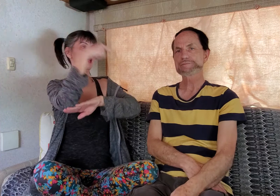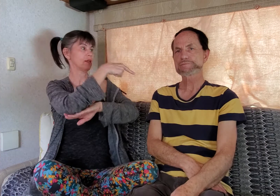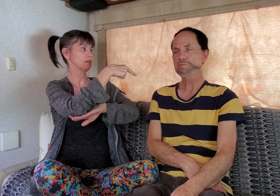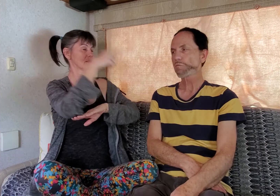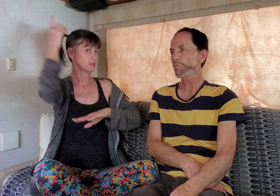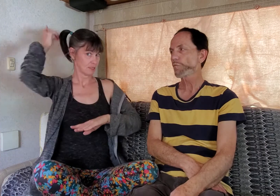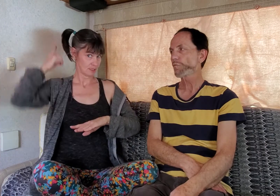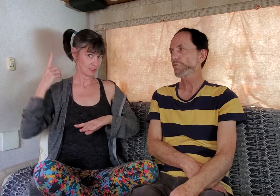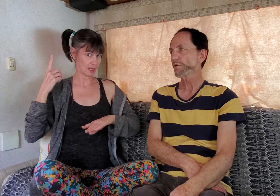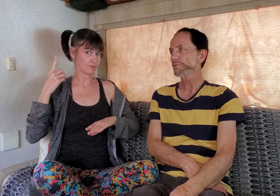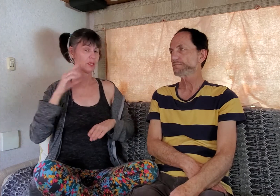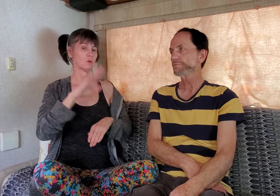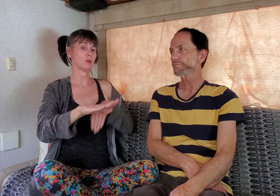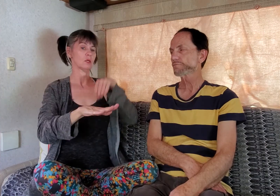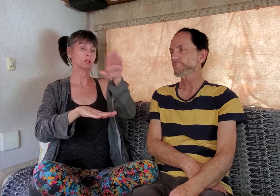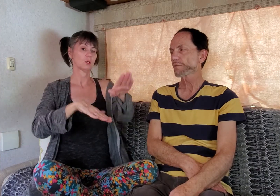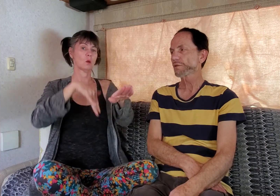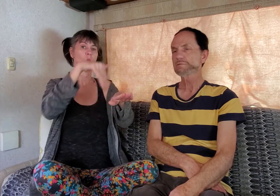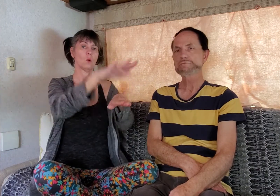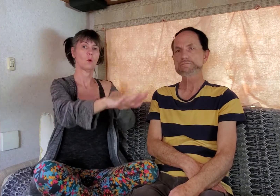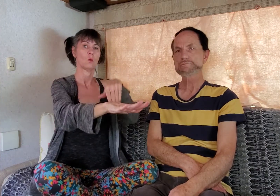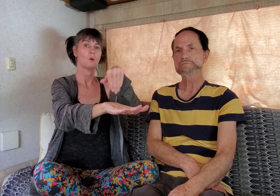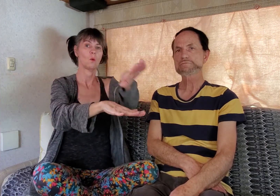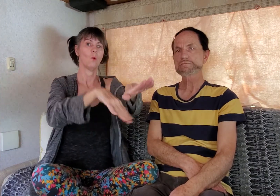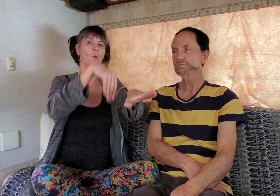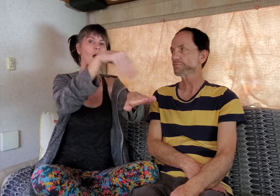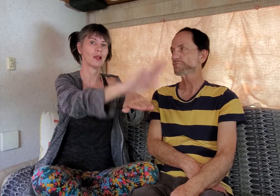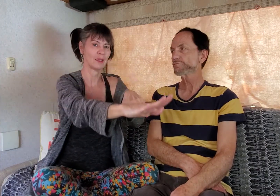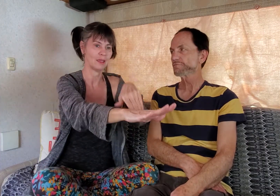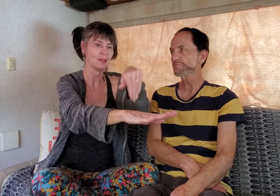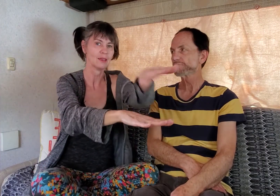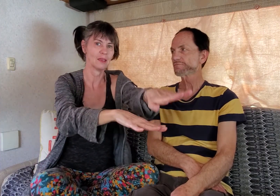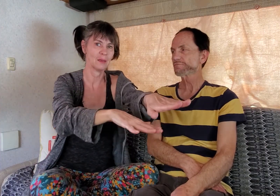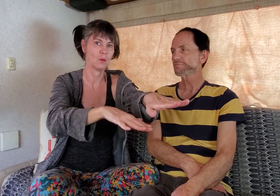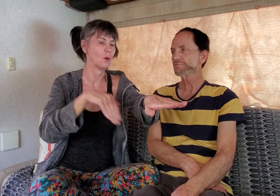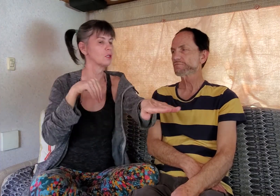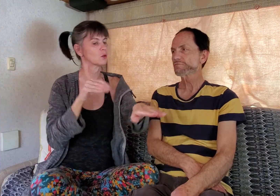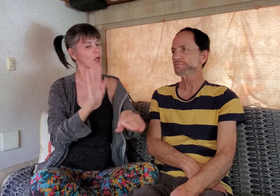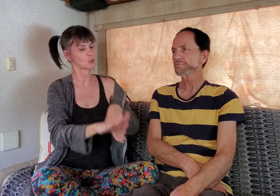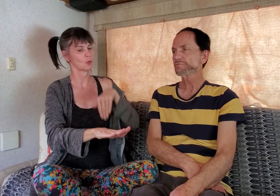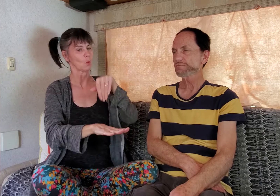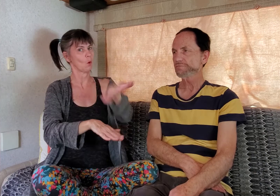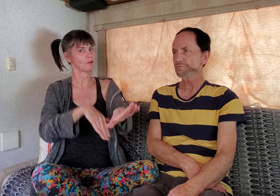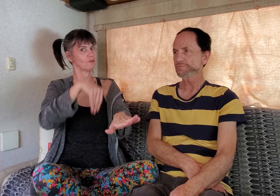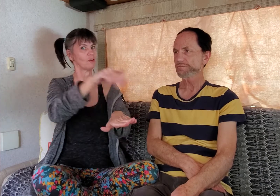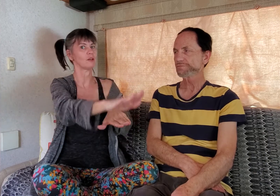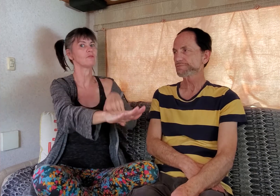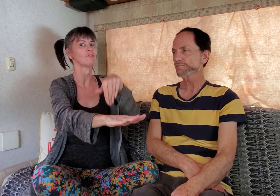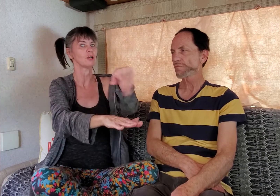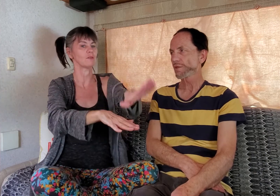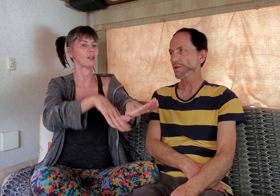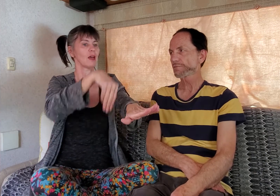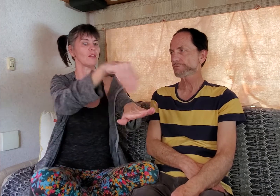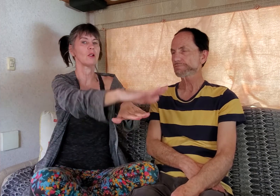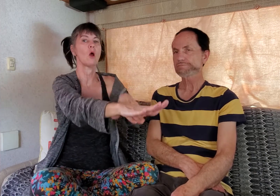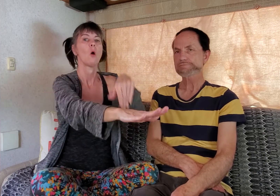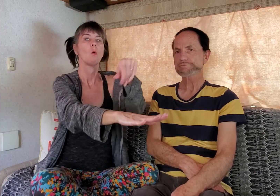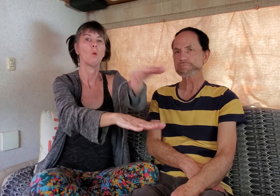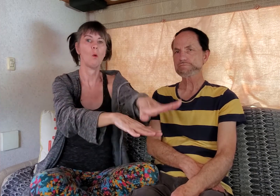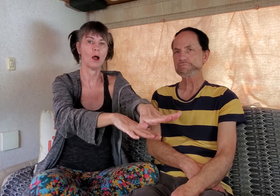And Davy was walking in the woods, so kind of just putting one foot in front of the other,